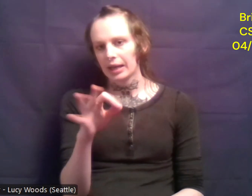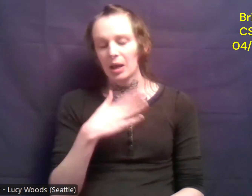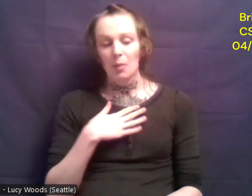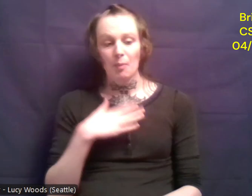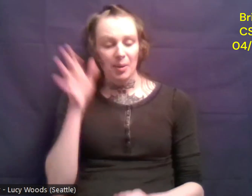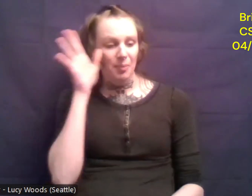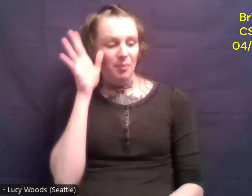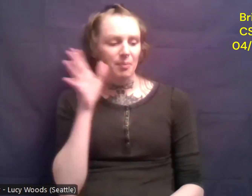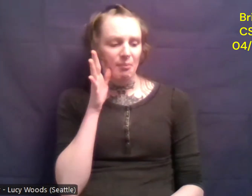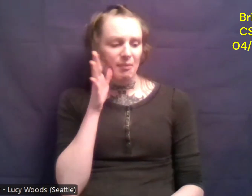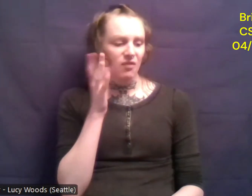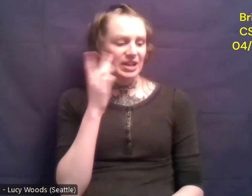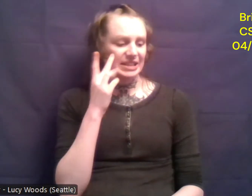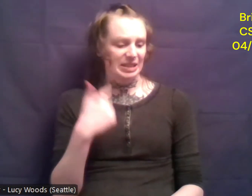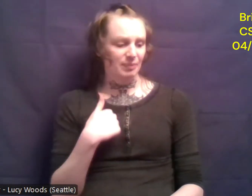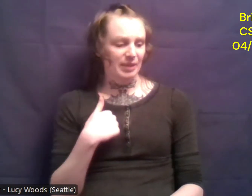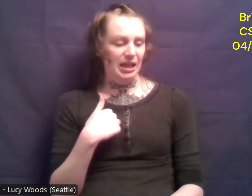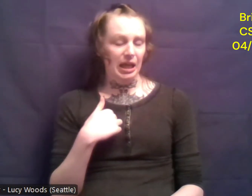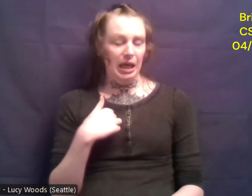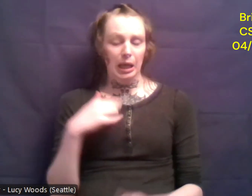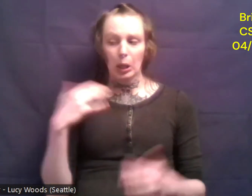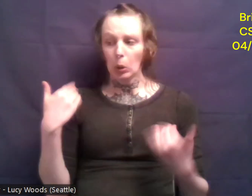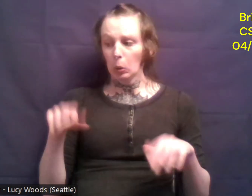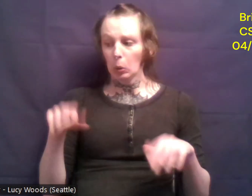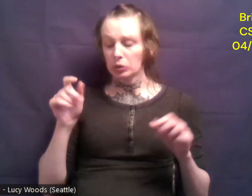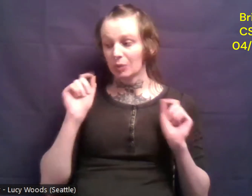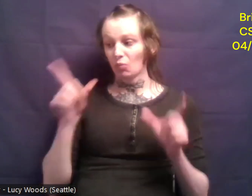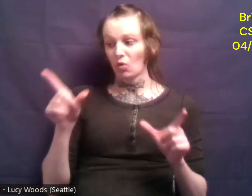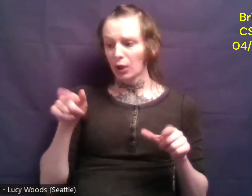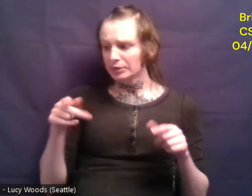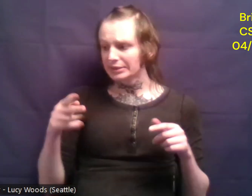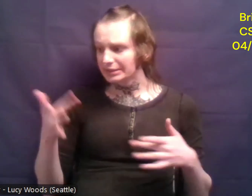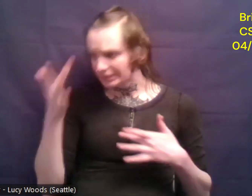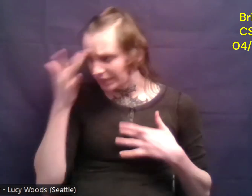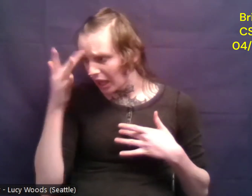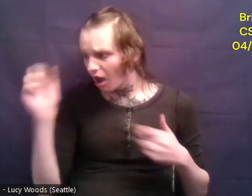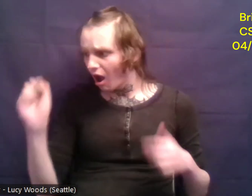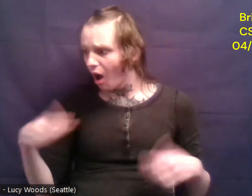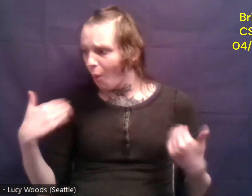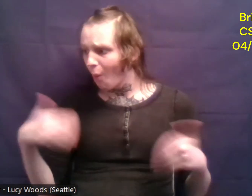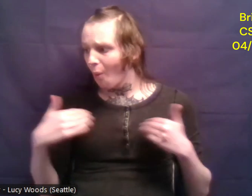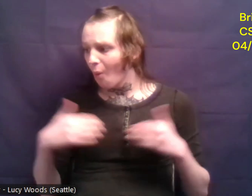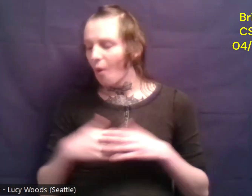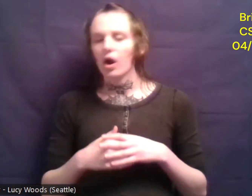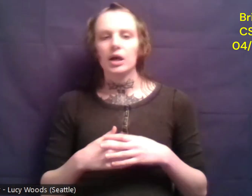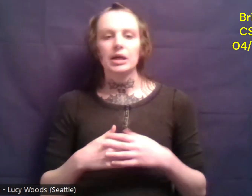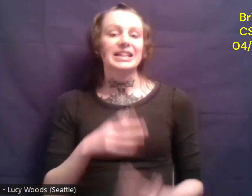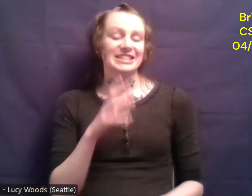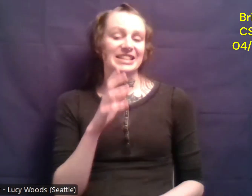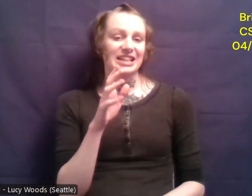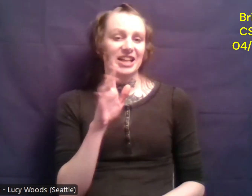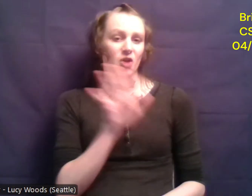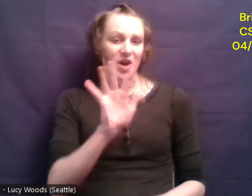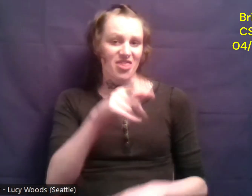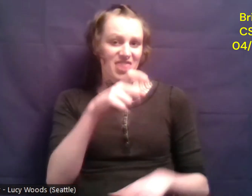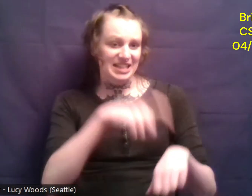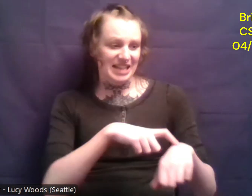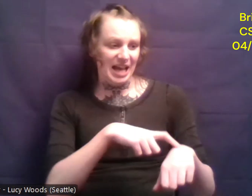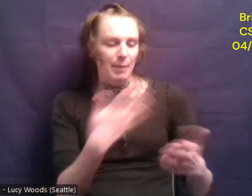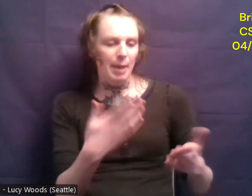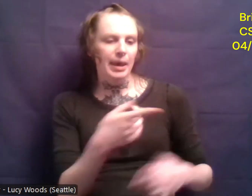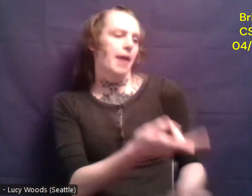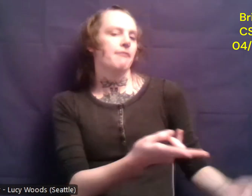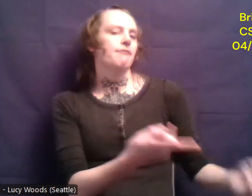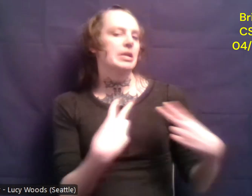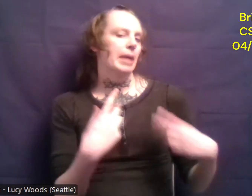was. Um, because I was living in another state, so they would like come and visit me, but I think that was the first time they spent like extended time with me and realized